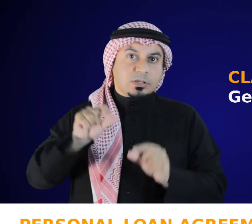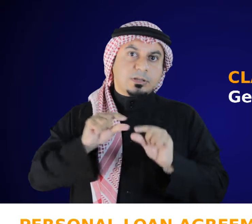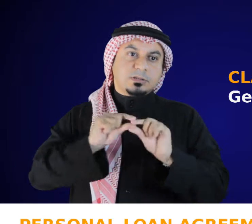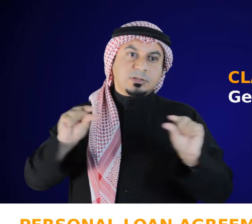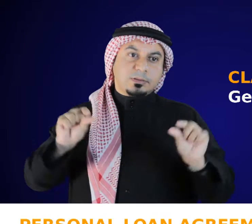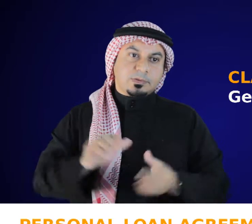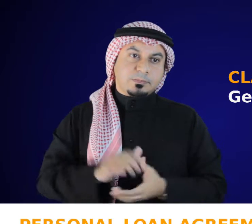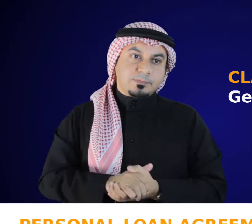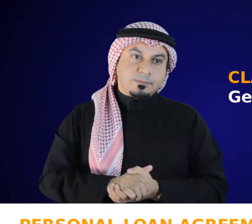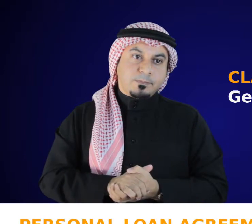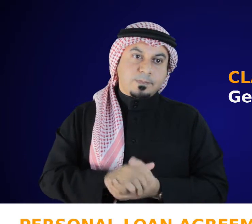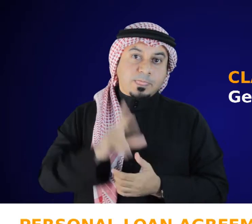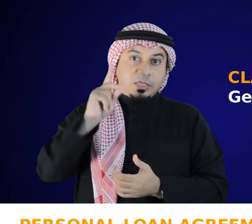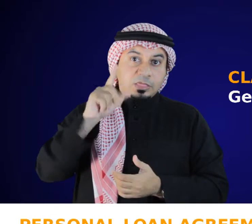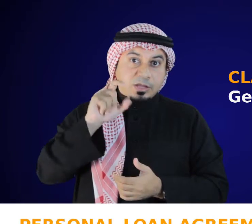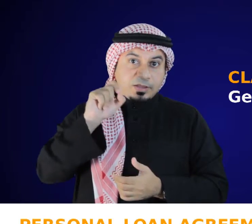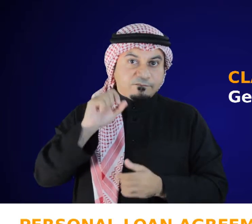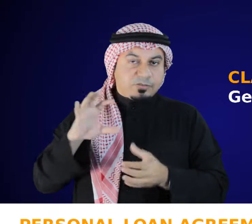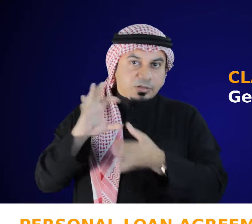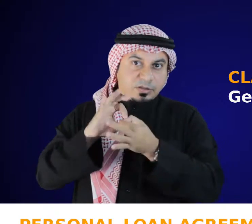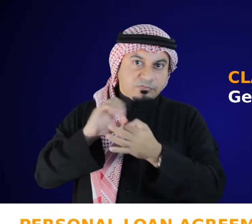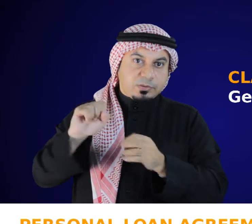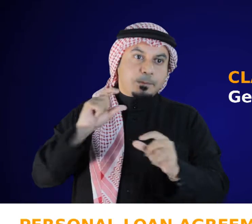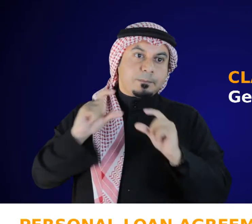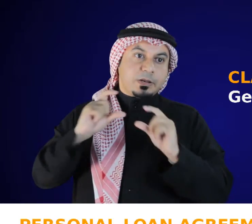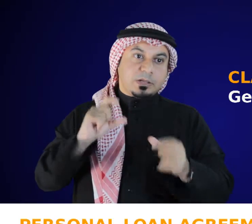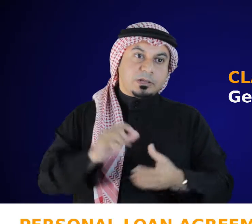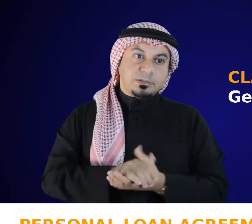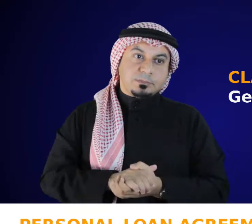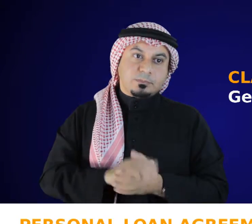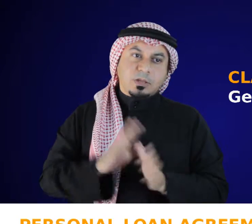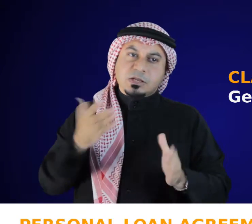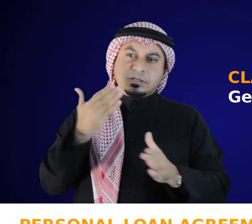or any other means to either party on his address mentioned in this agreement.